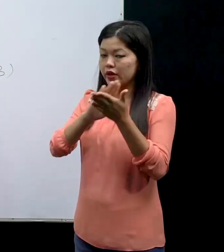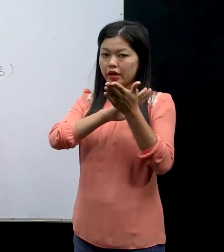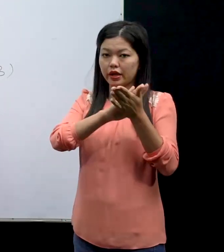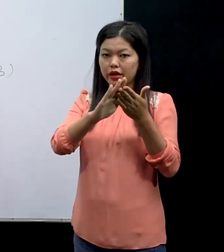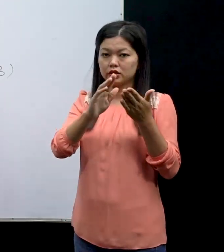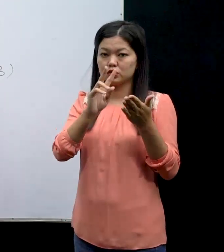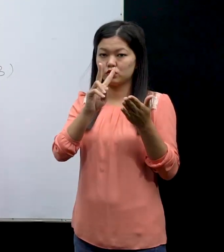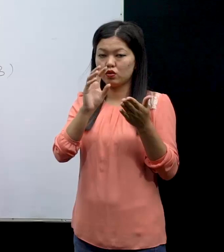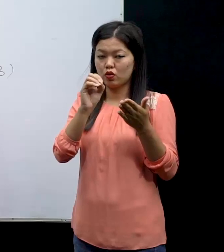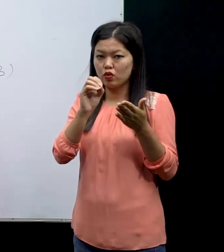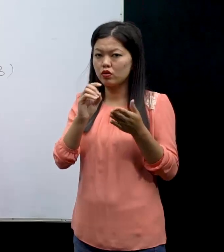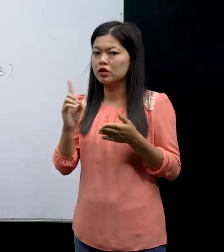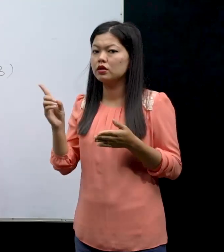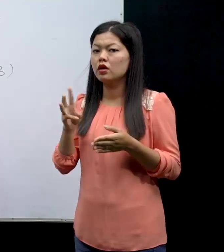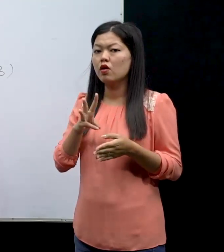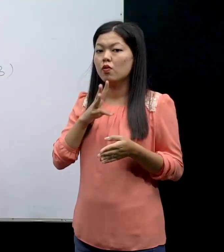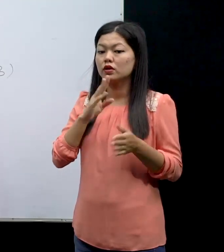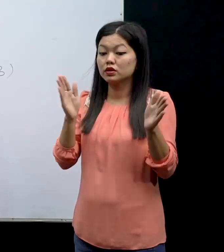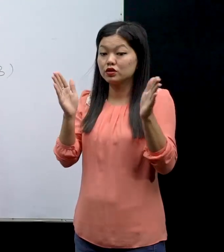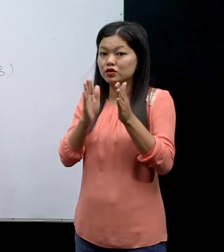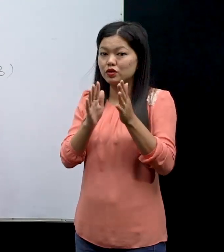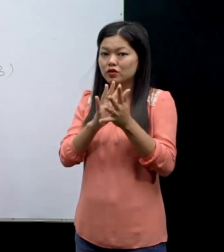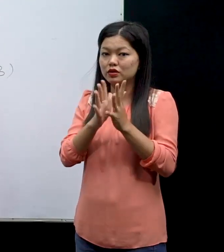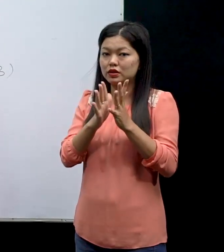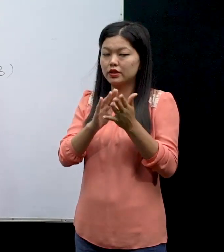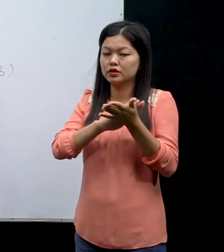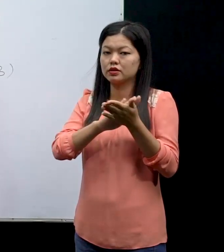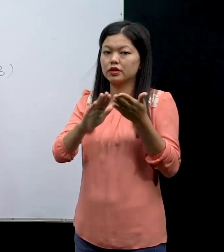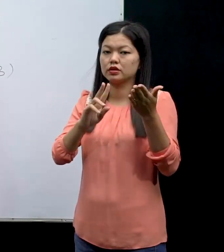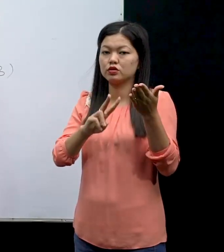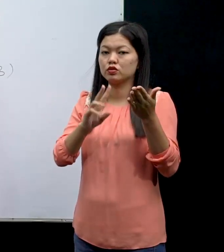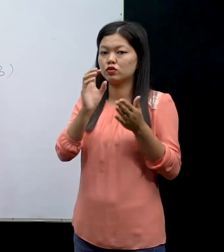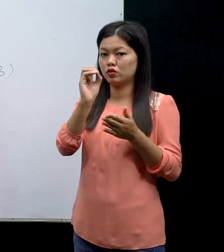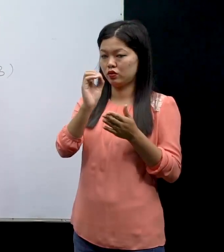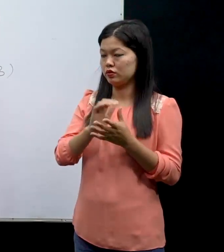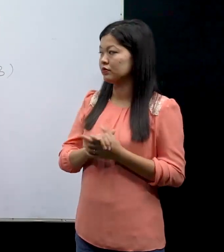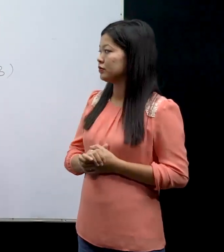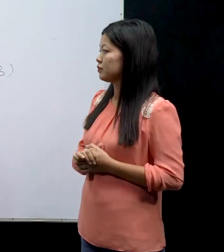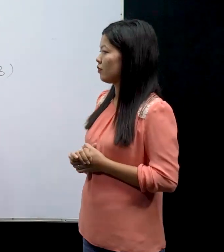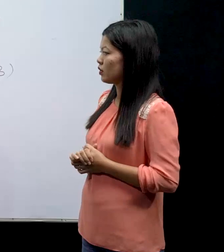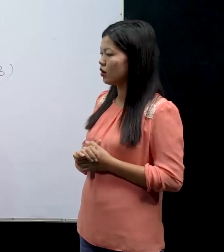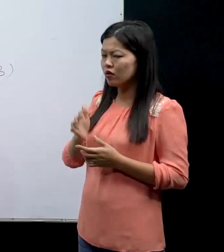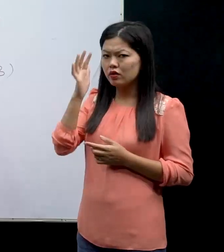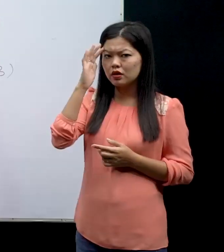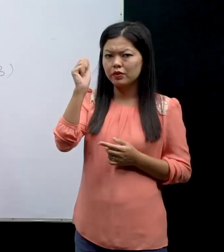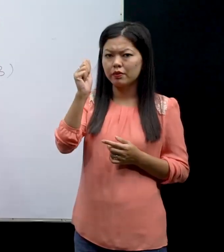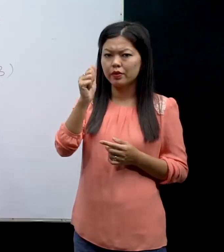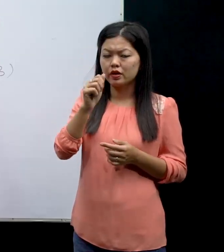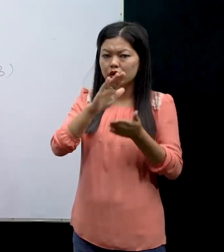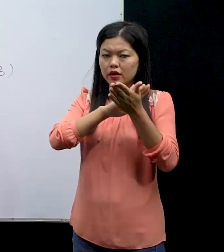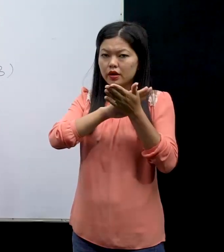So students, we'll do the third one, okay? That is for, we'll calculate the molecular mass for water, okay? So now